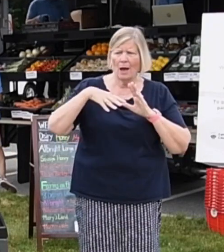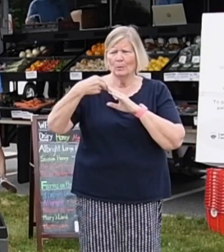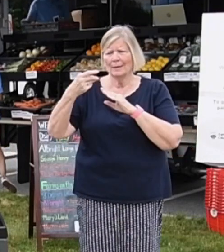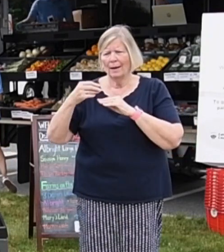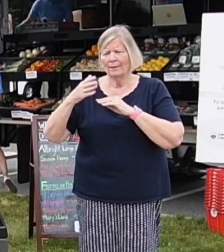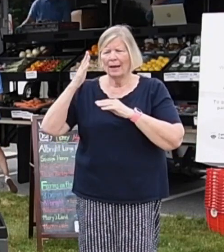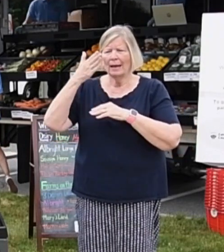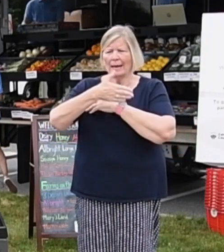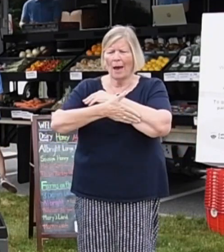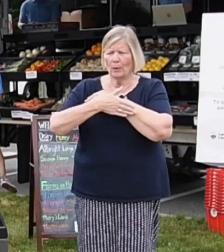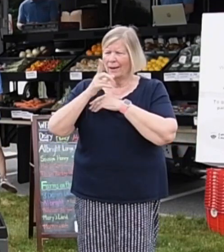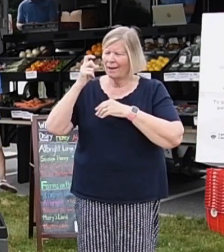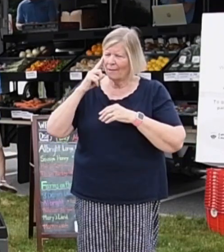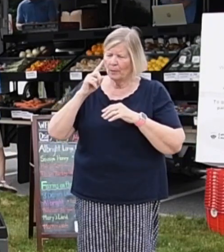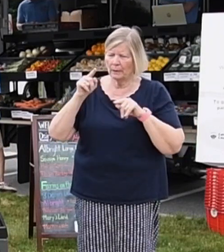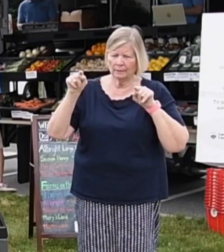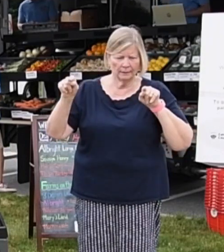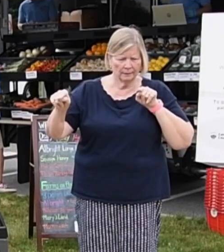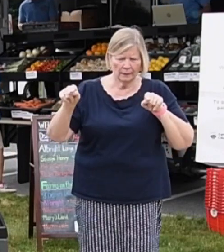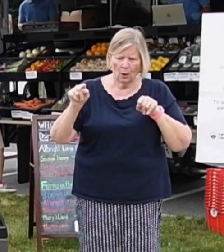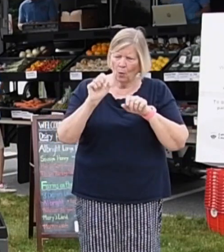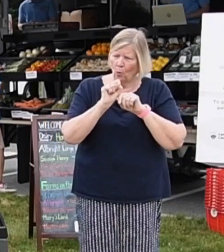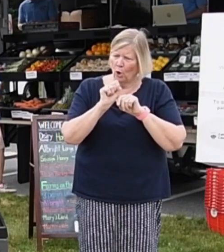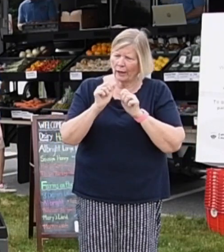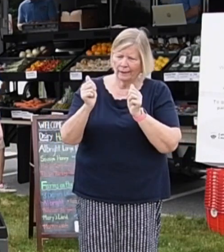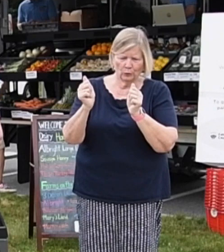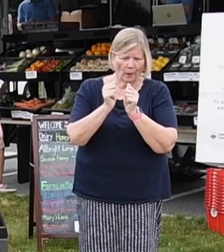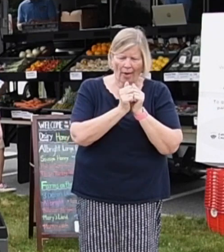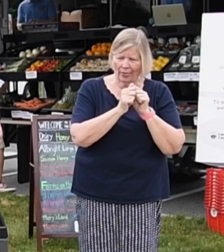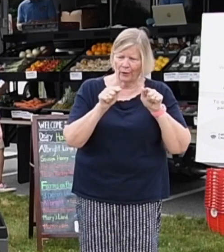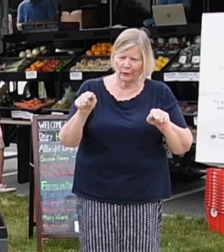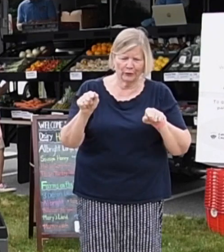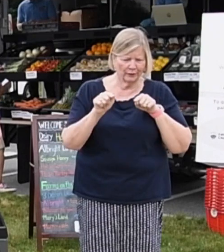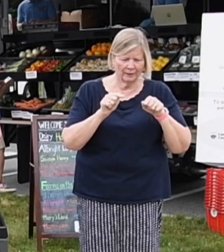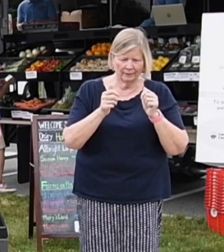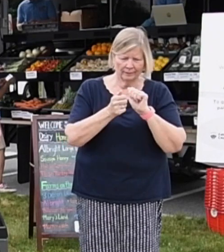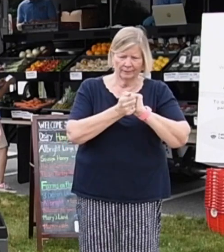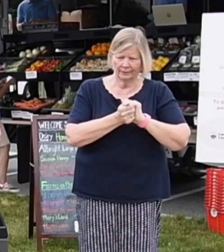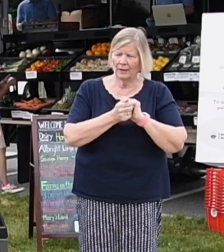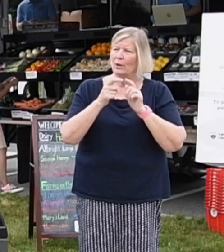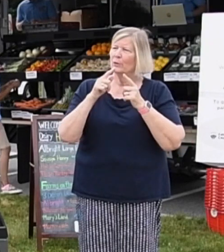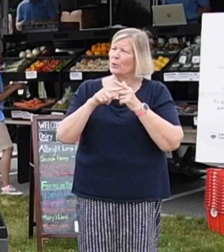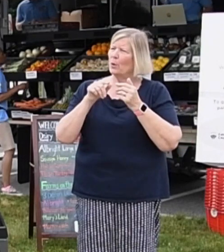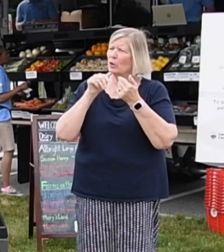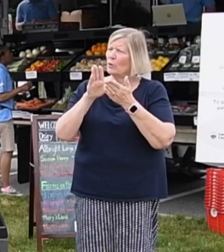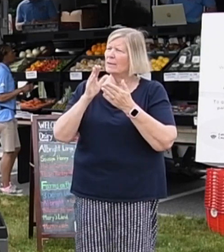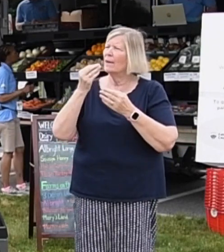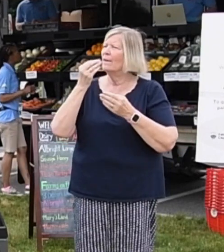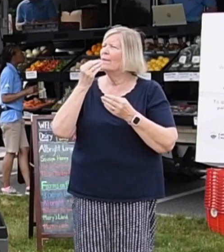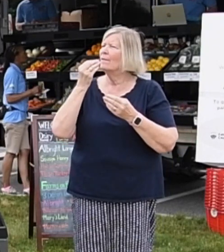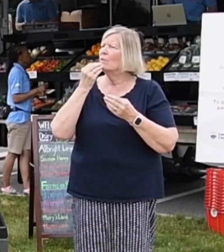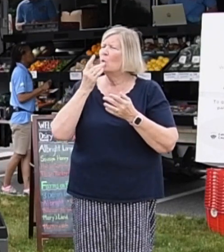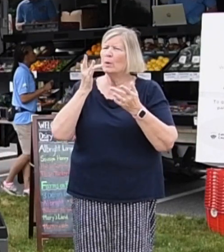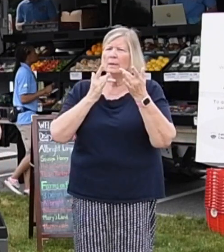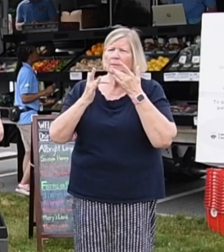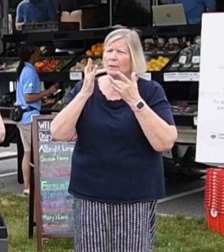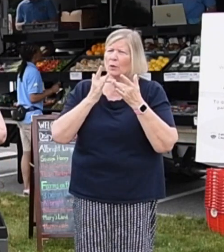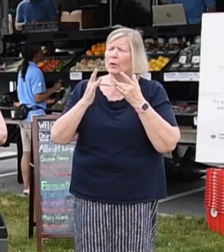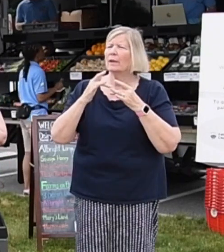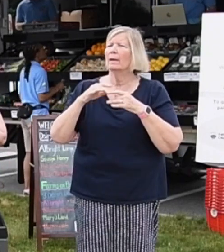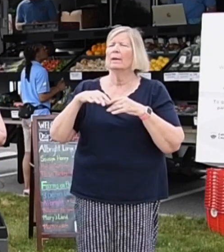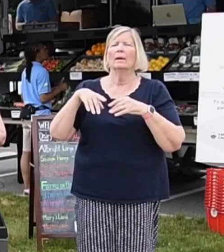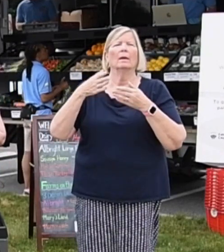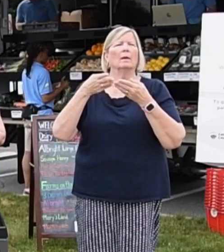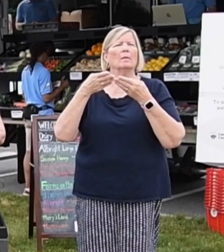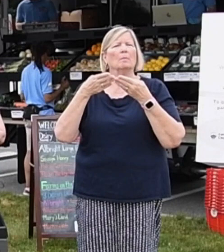government working together to address food insecurity, to improve public health, to support